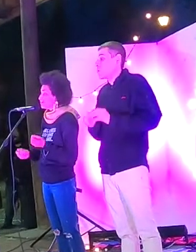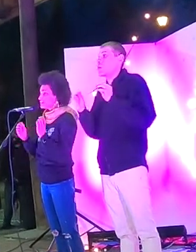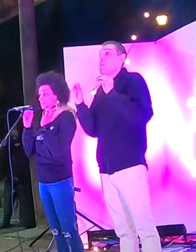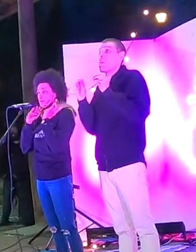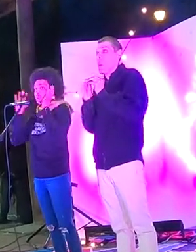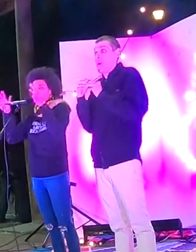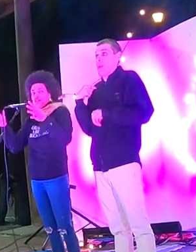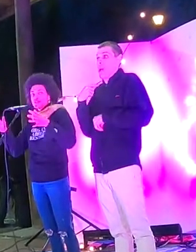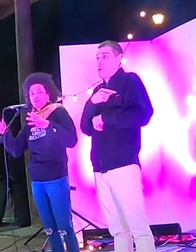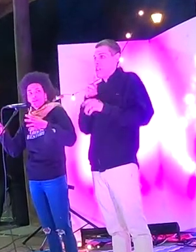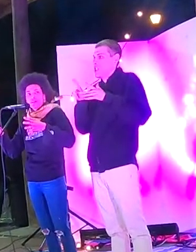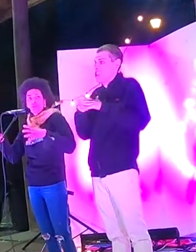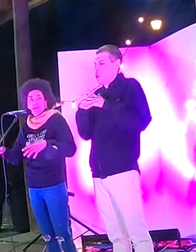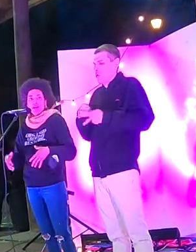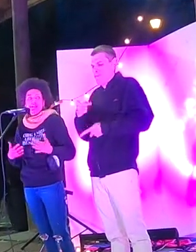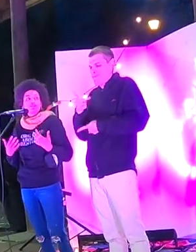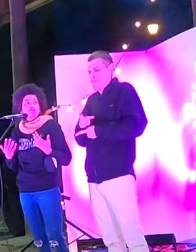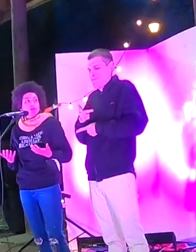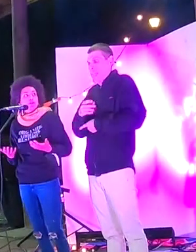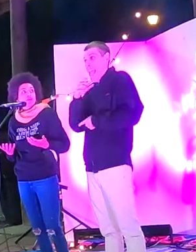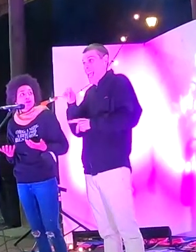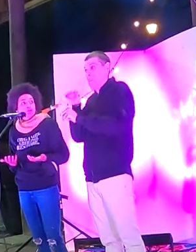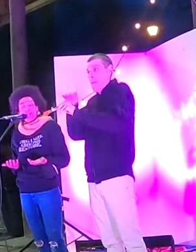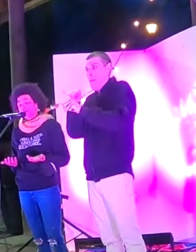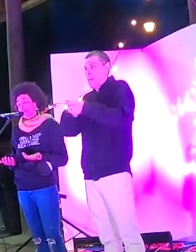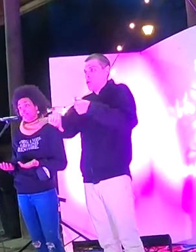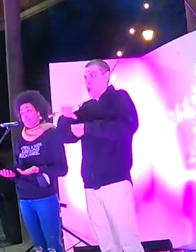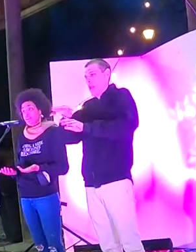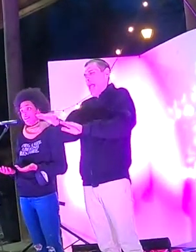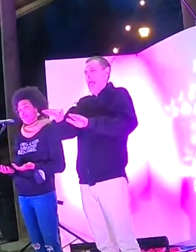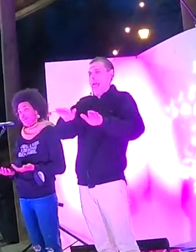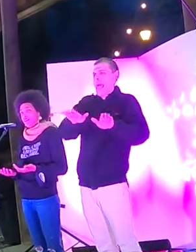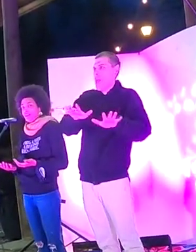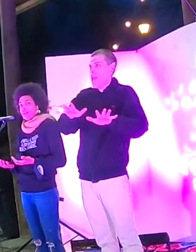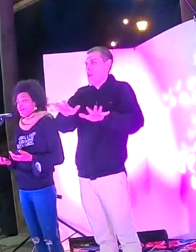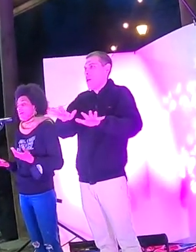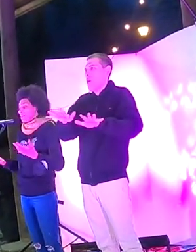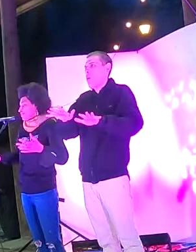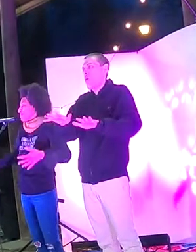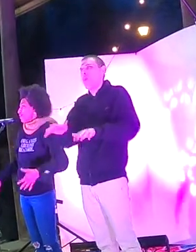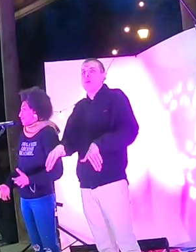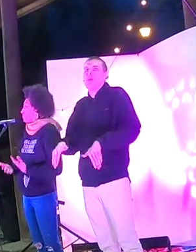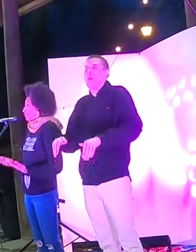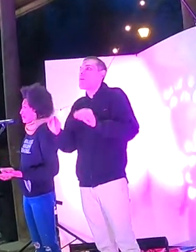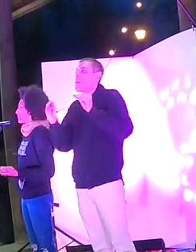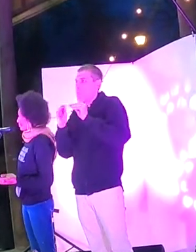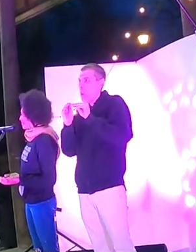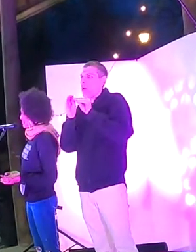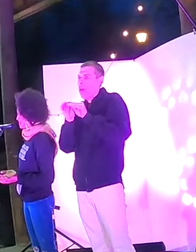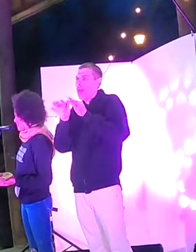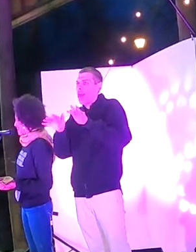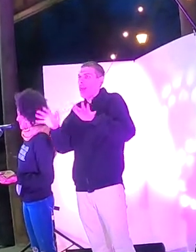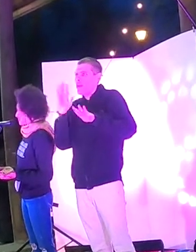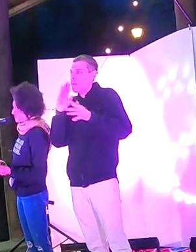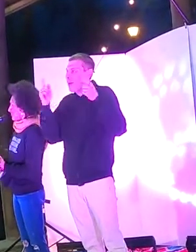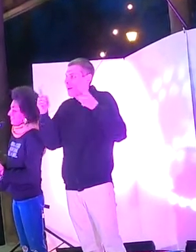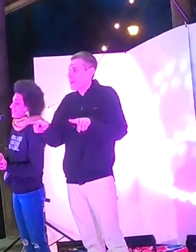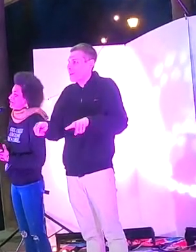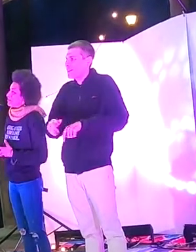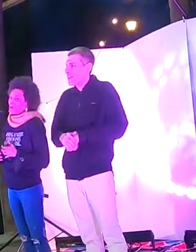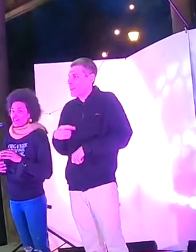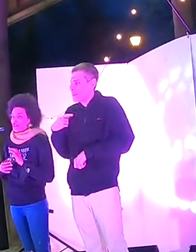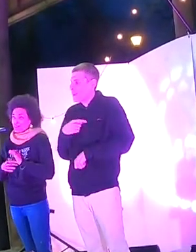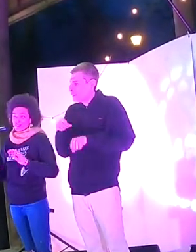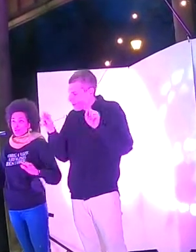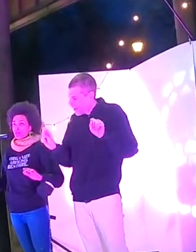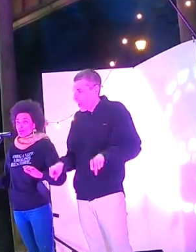start to speak into the world, the kind of world that we hope to see, the more that we'll be experiencing that.